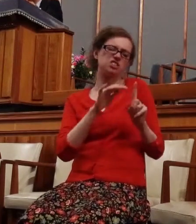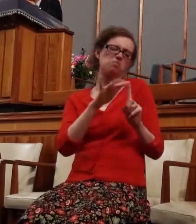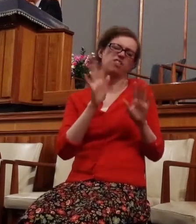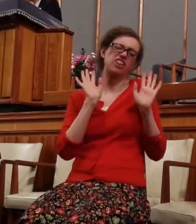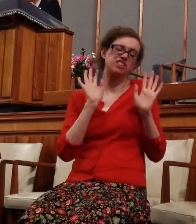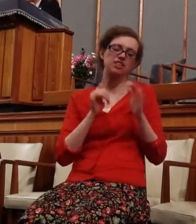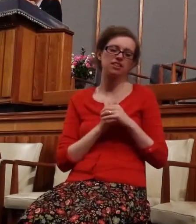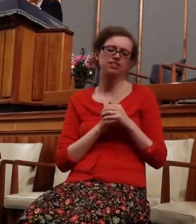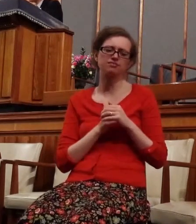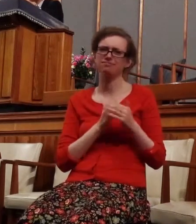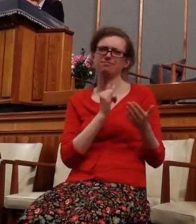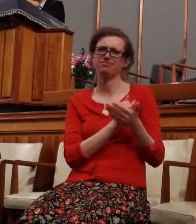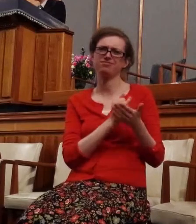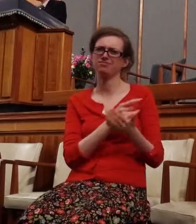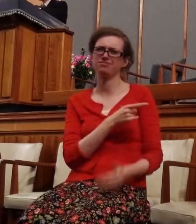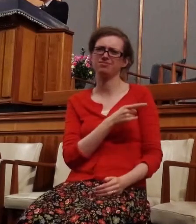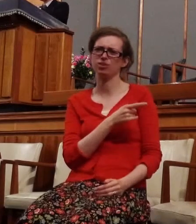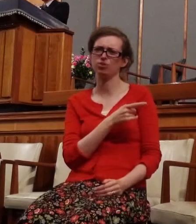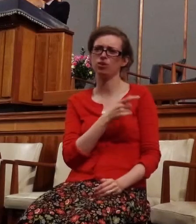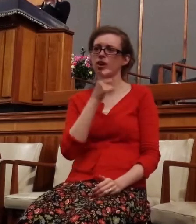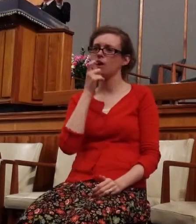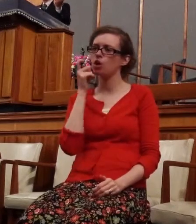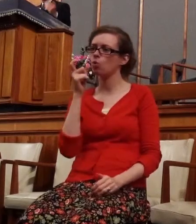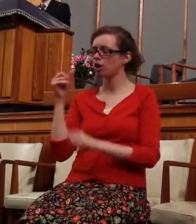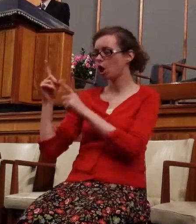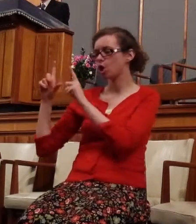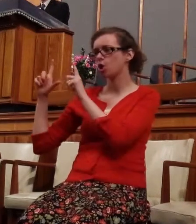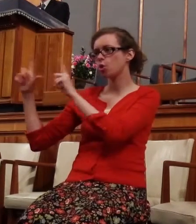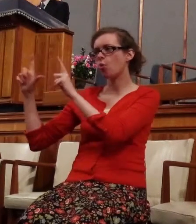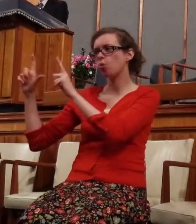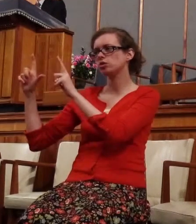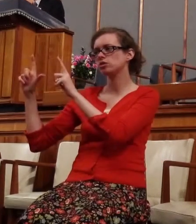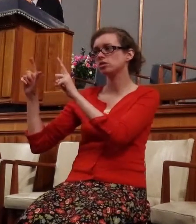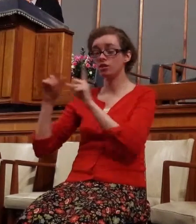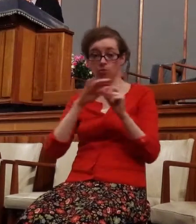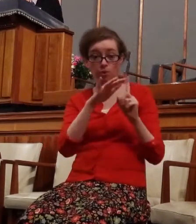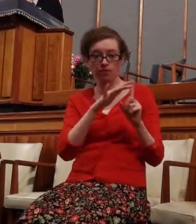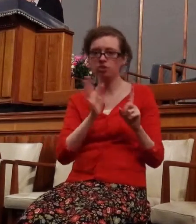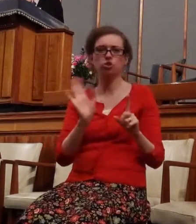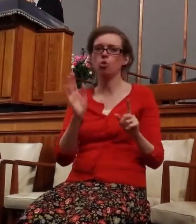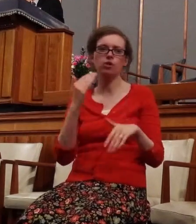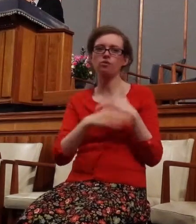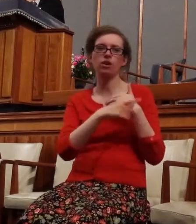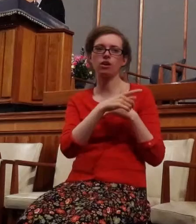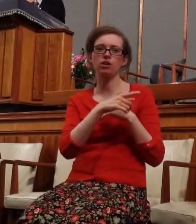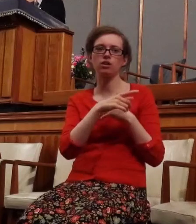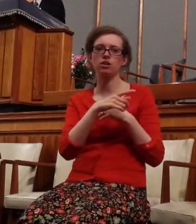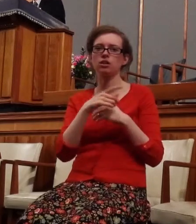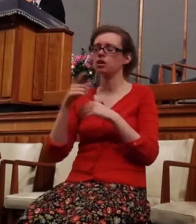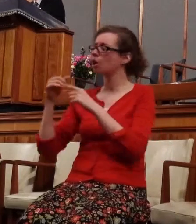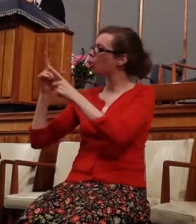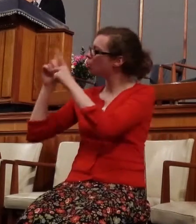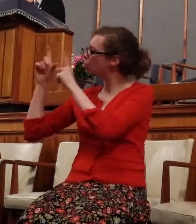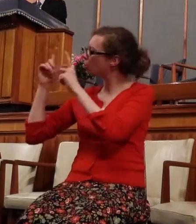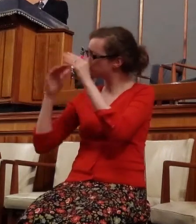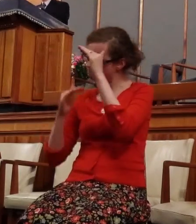You see, this word Lord is not used for a mere prophet. The Lord of lords and